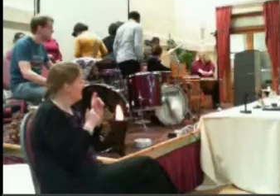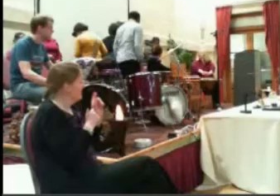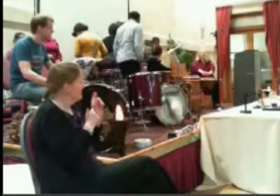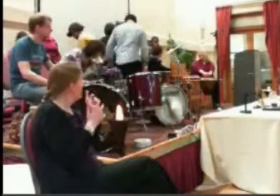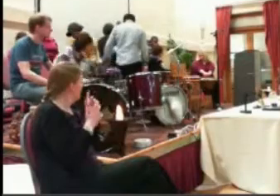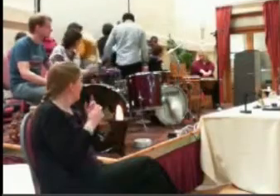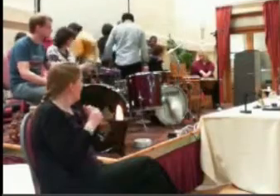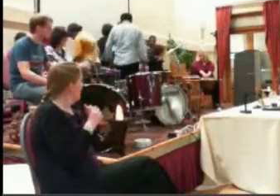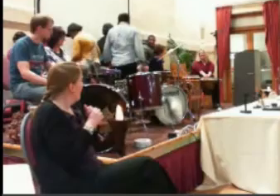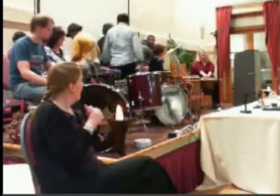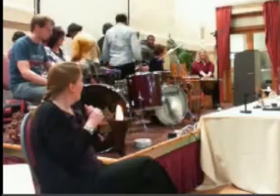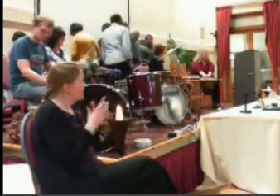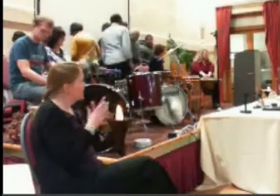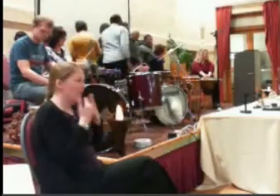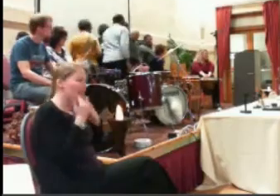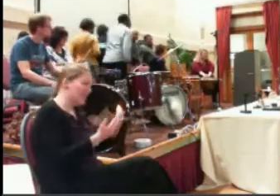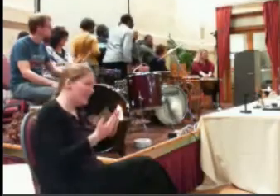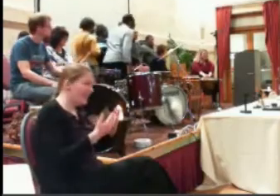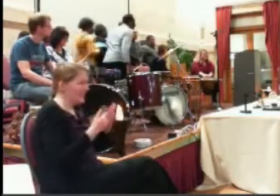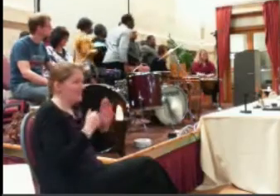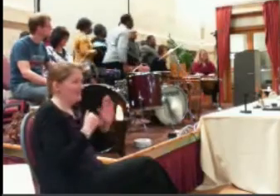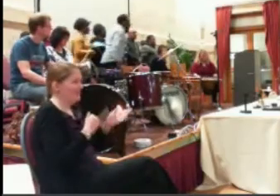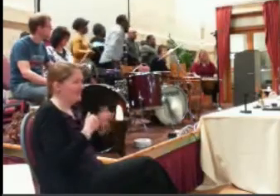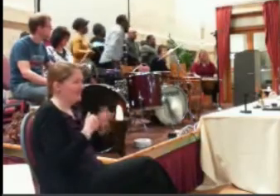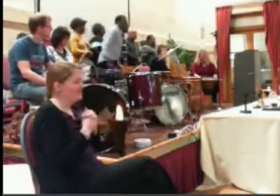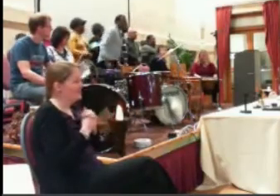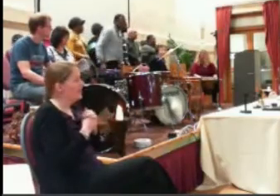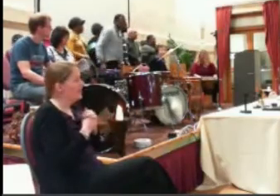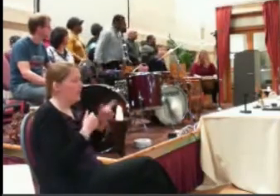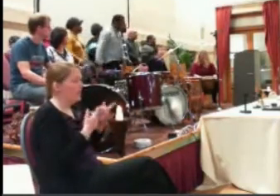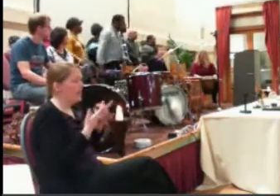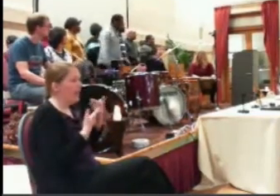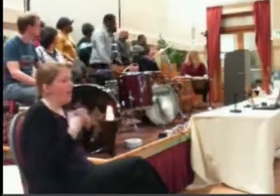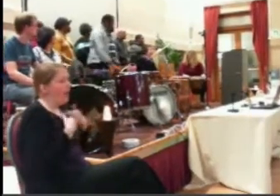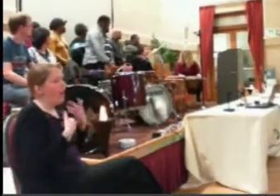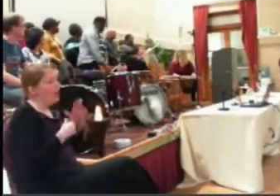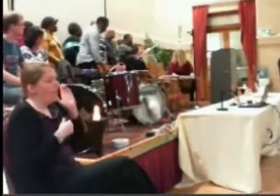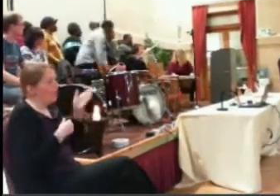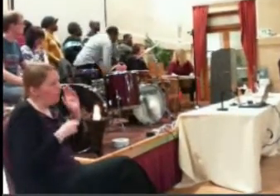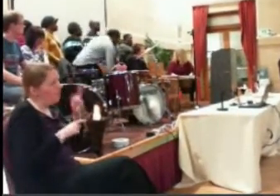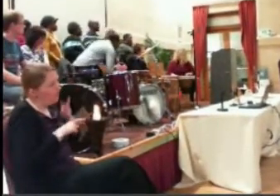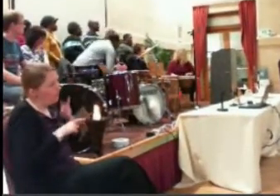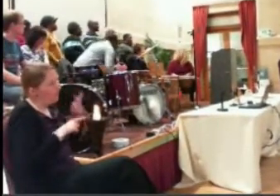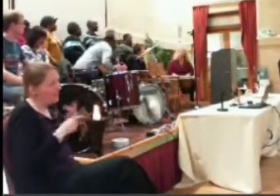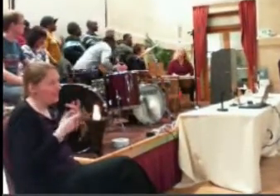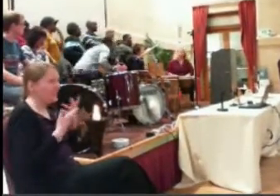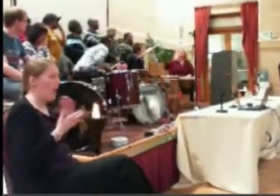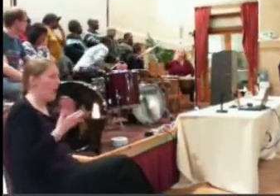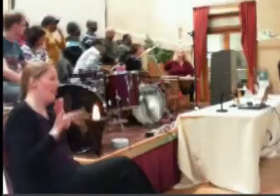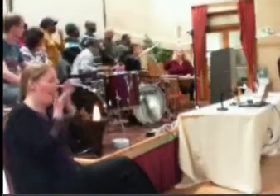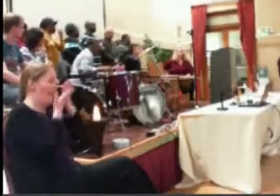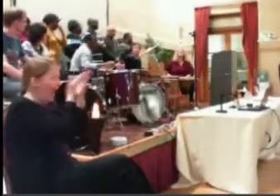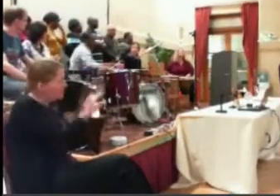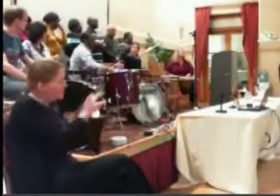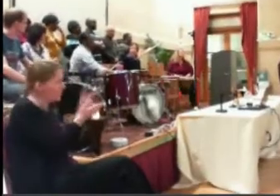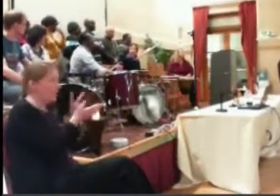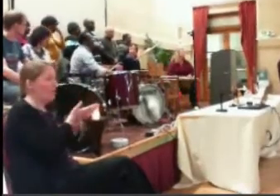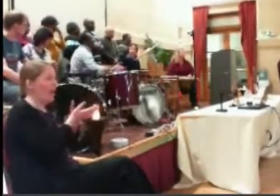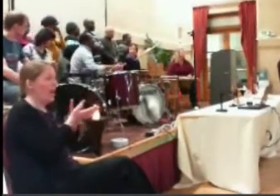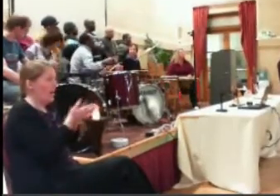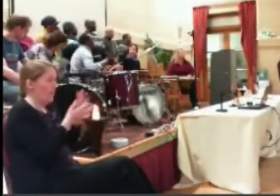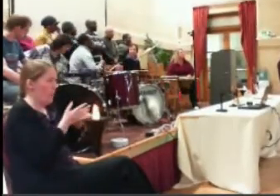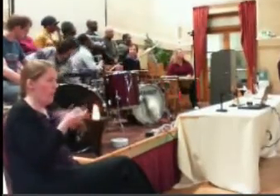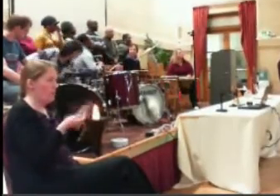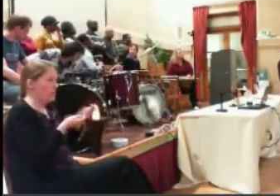very much indeed. You've heard my voice all day. I'm now going to hand over to Valerie Emmett from the steering